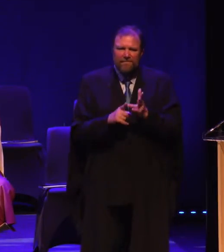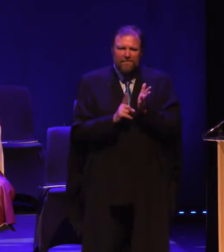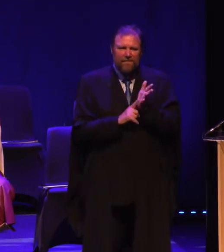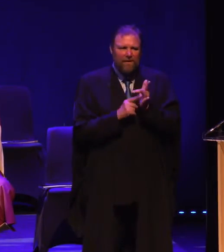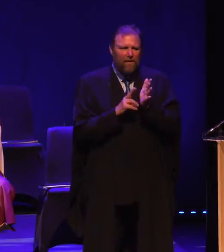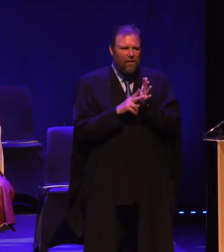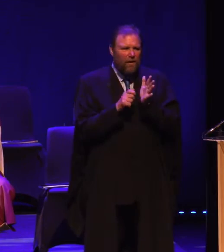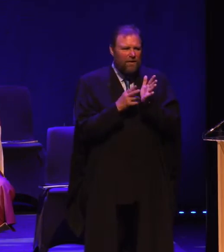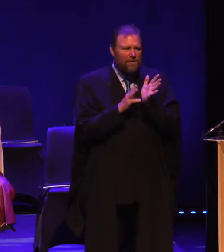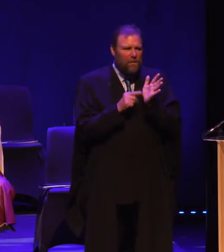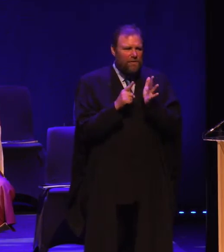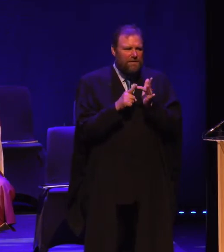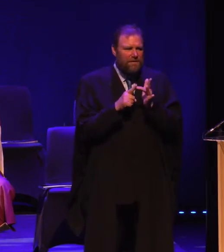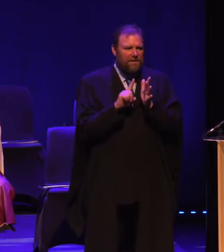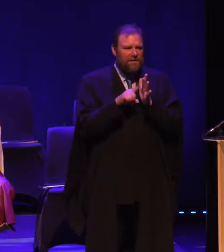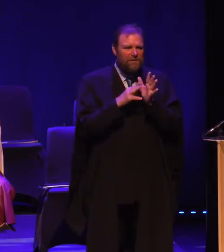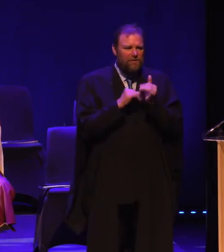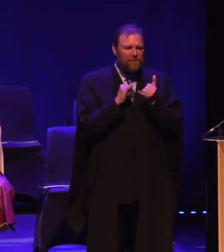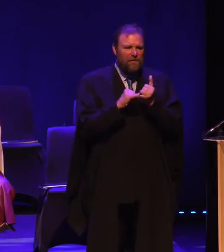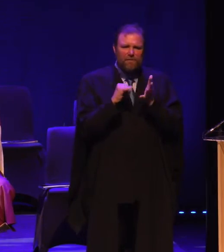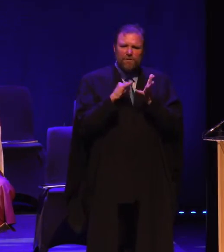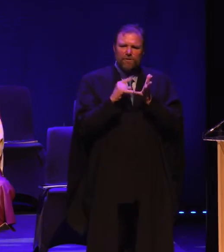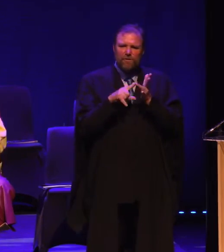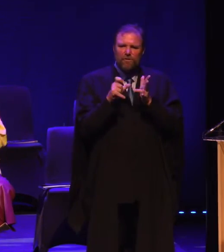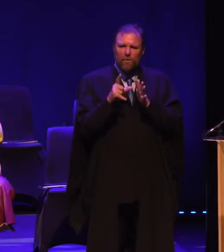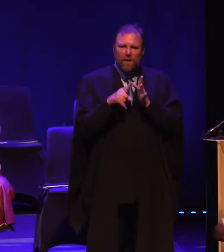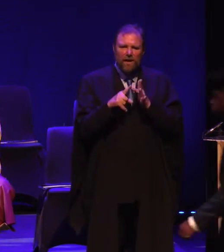Oliotou Timi James Sode.